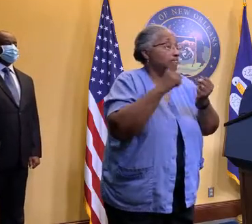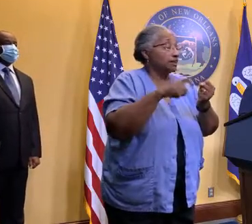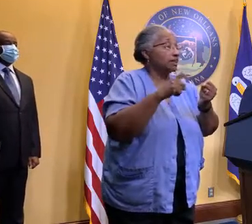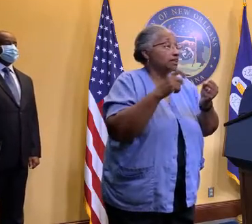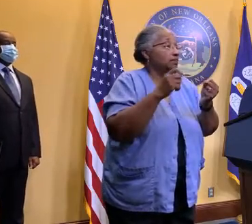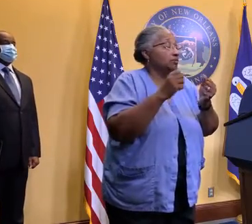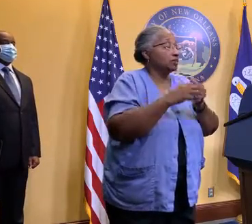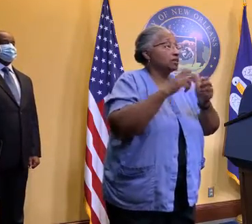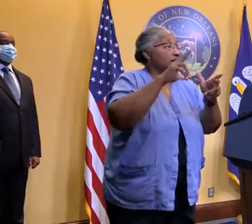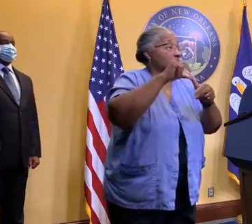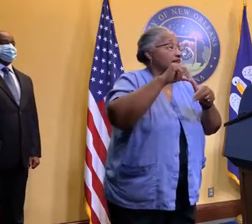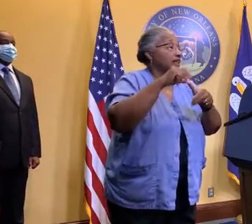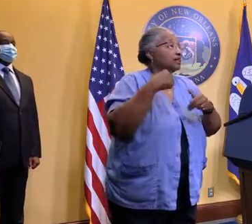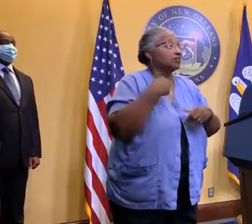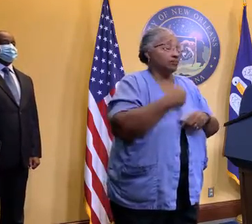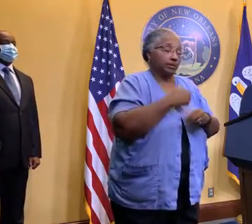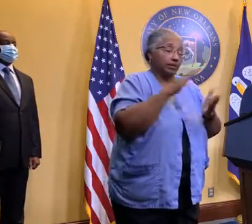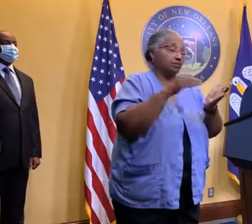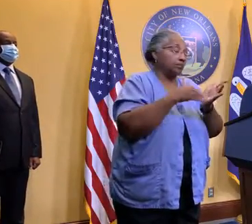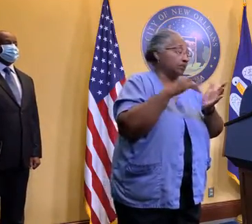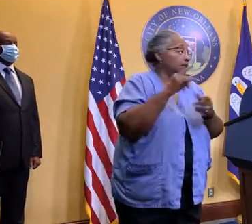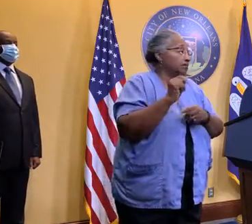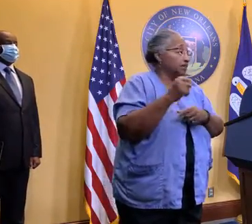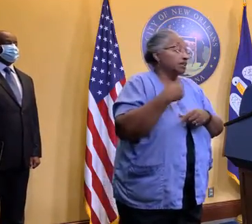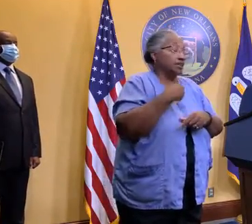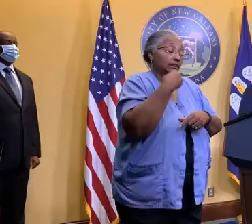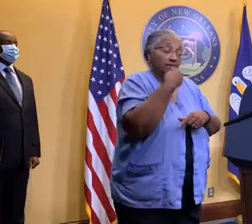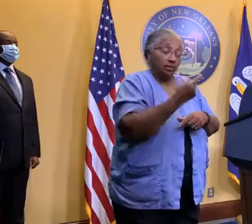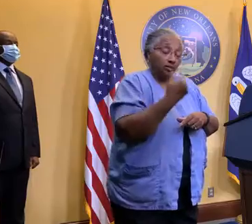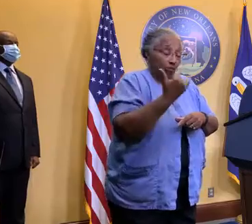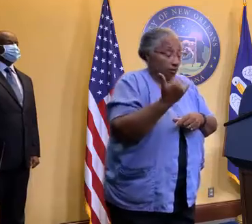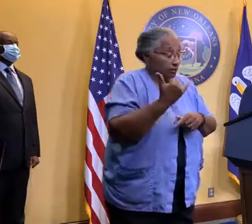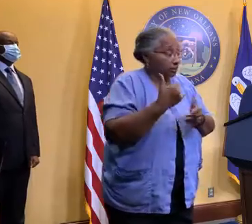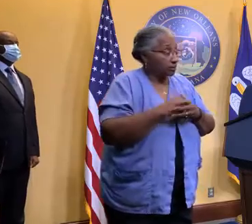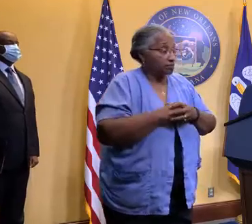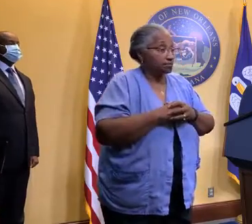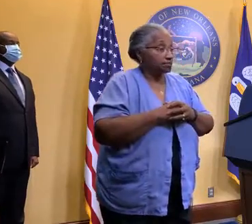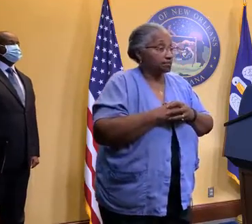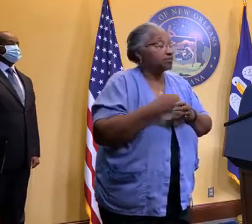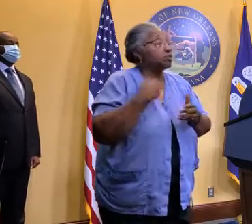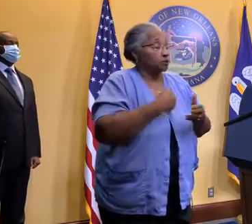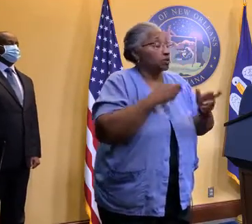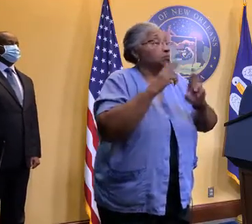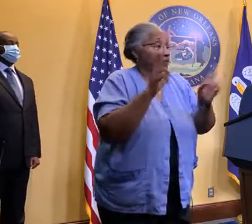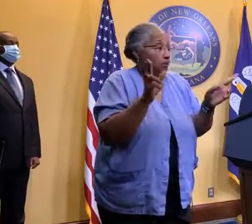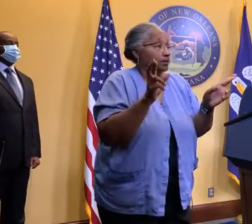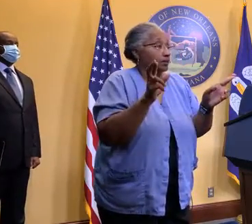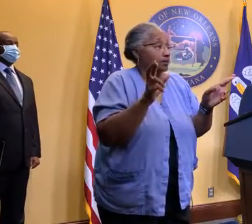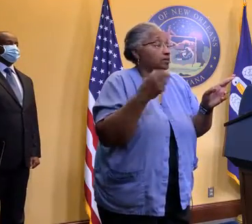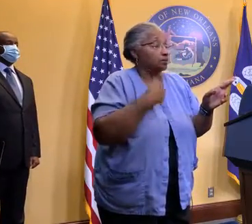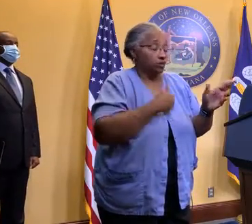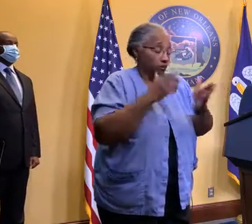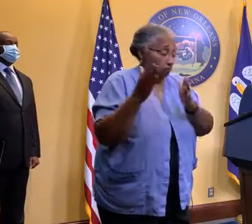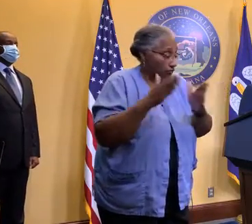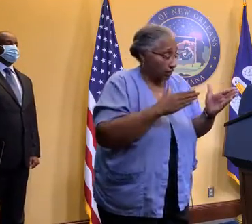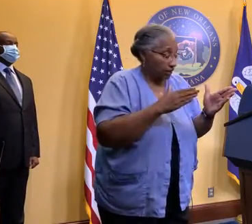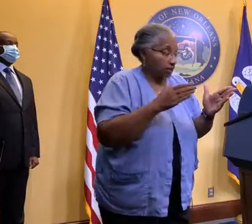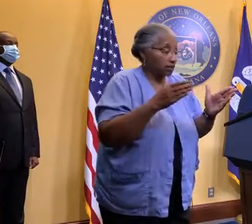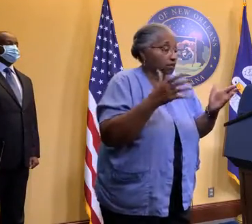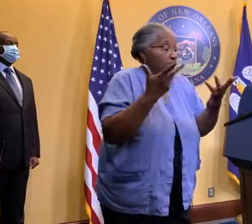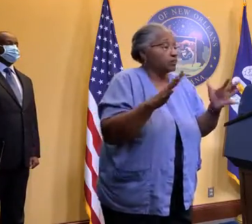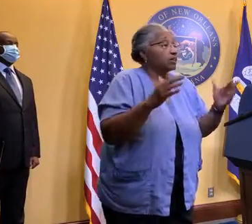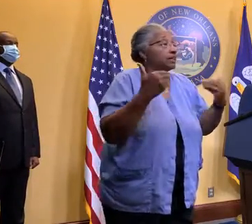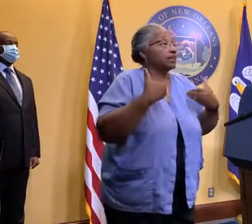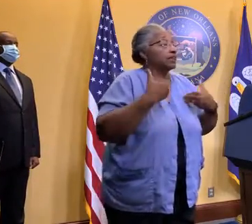or tropical We're in storm? the, listen, we're in the middle of it, and I tell you, we, are prepared, you know, as we've demonstrated. I have